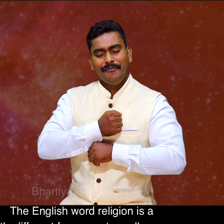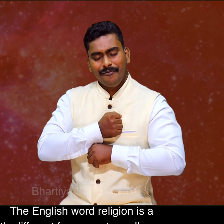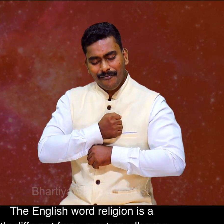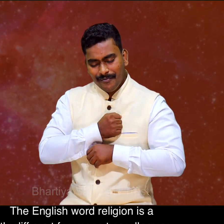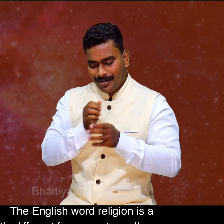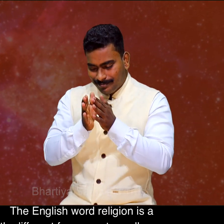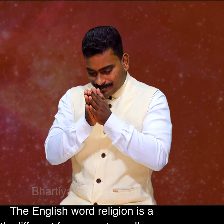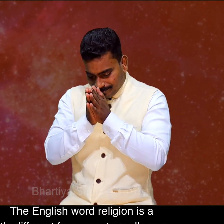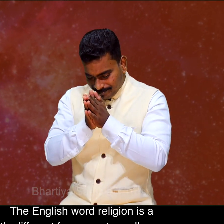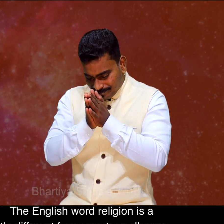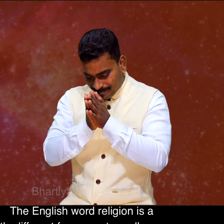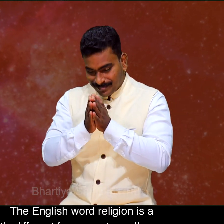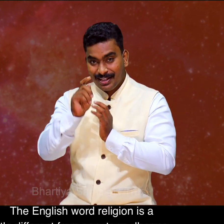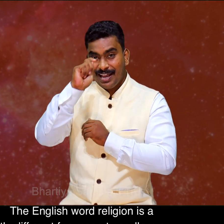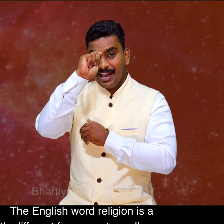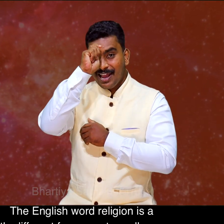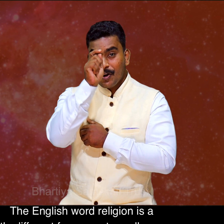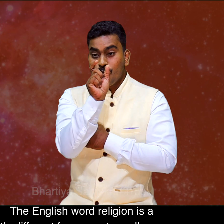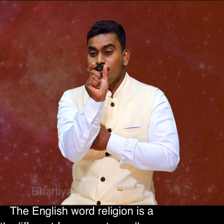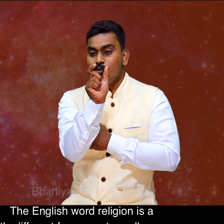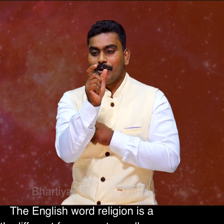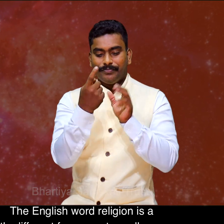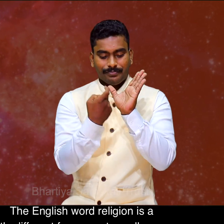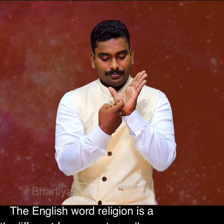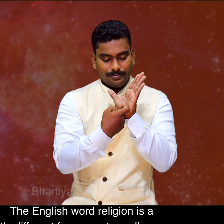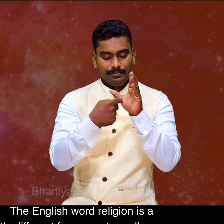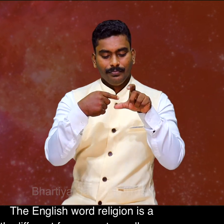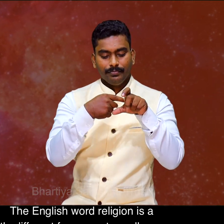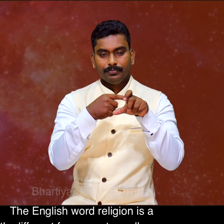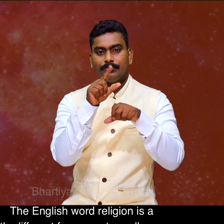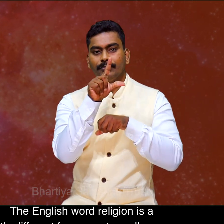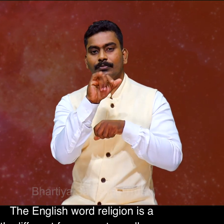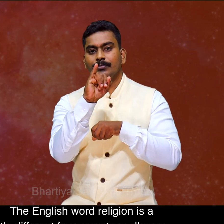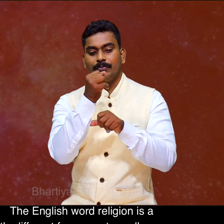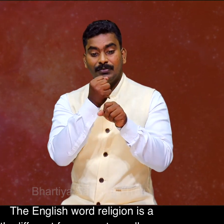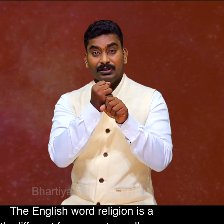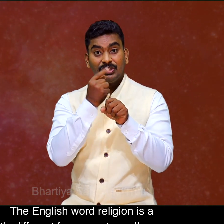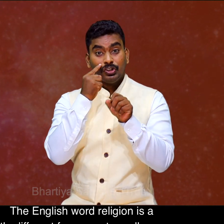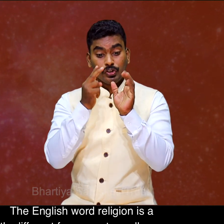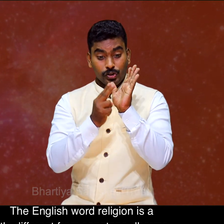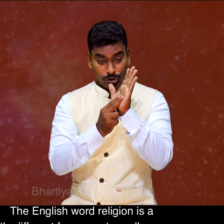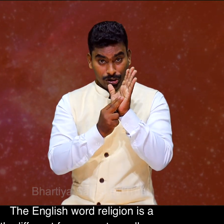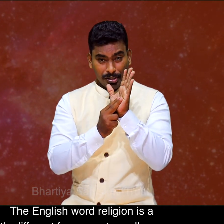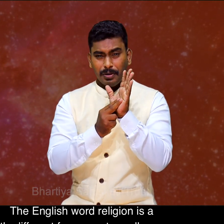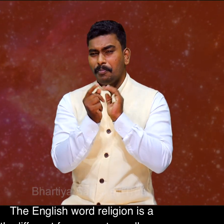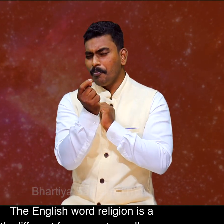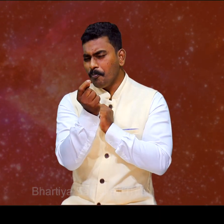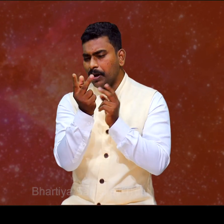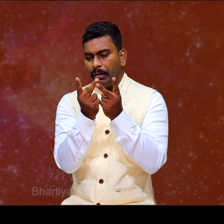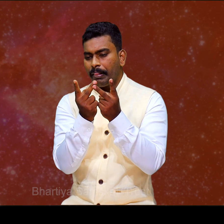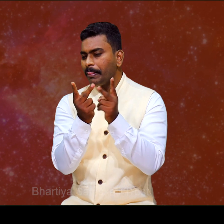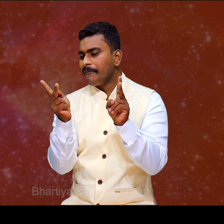The English word religion is a little different from Sanatana Dharma.